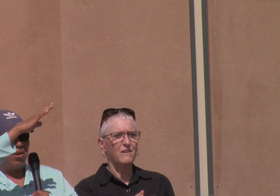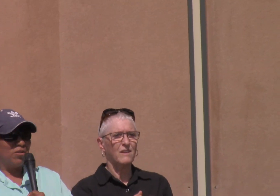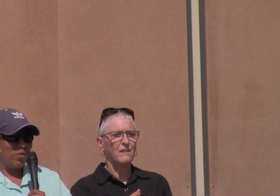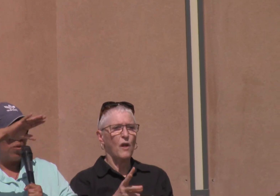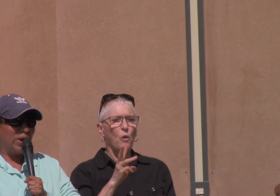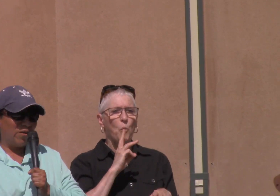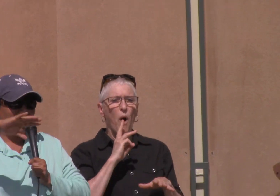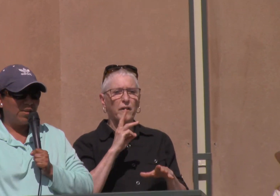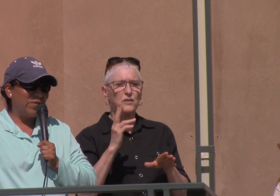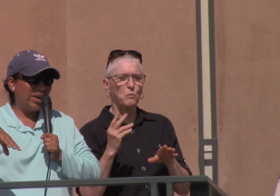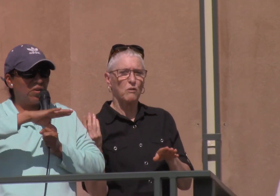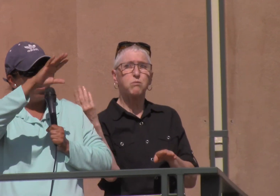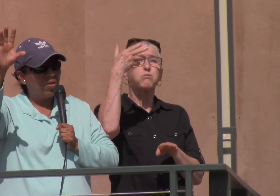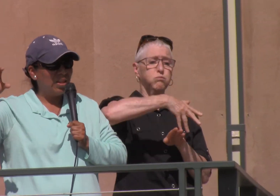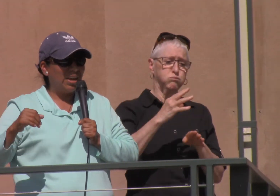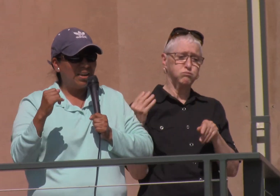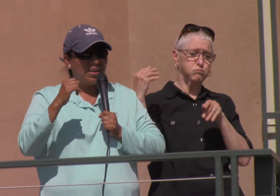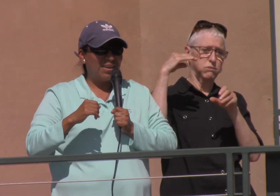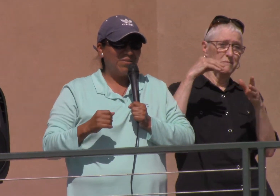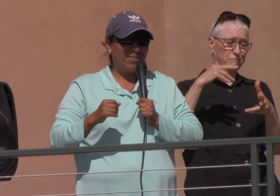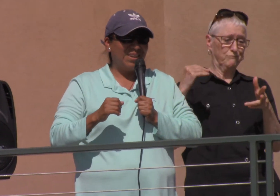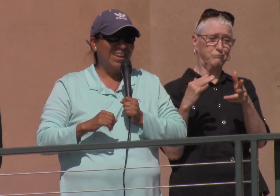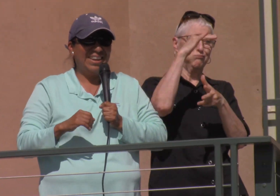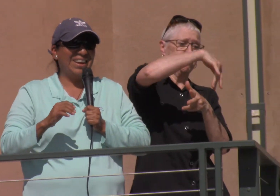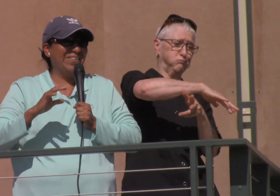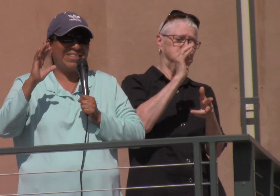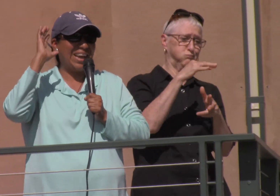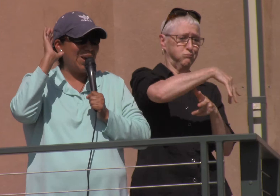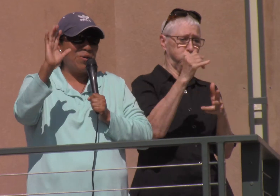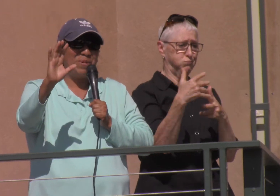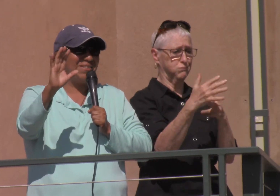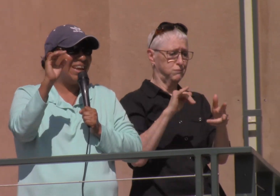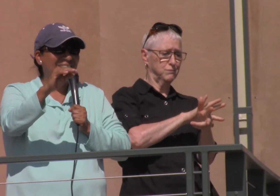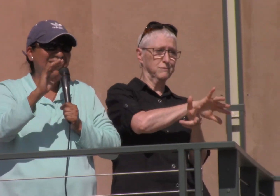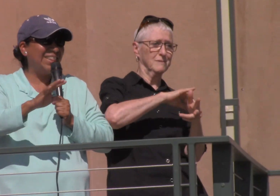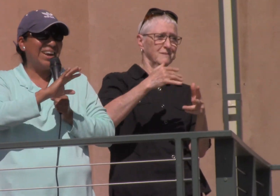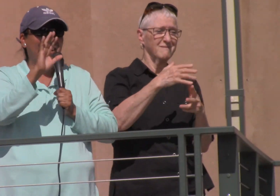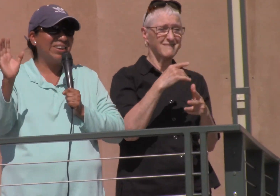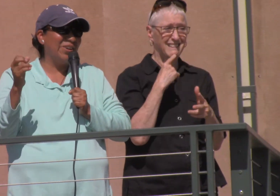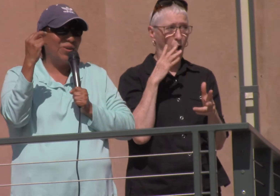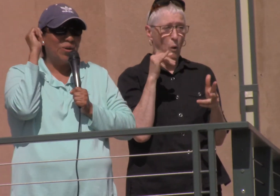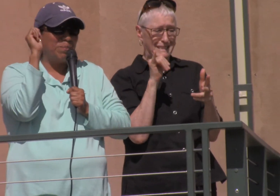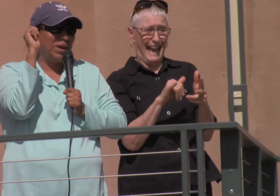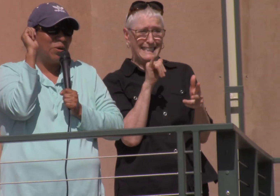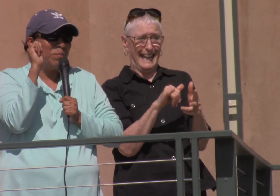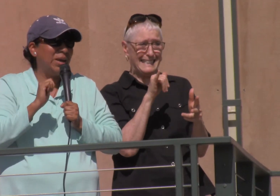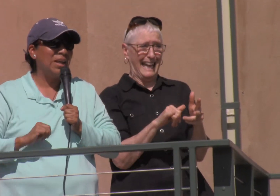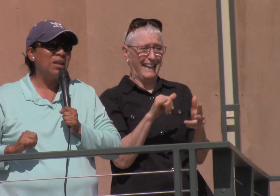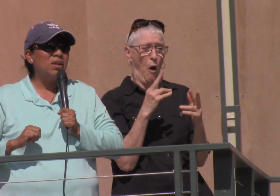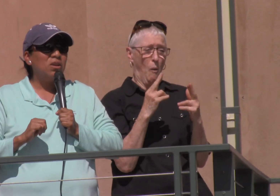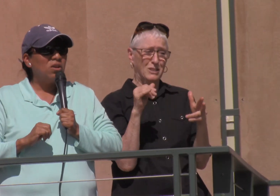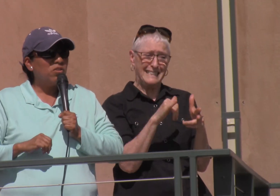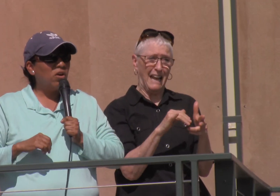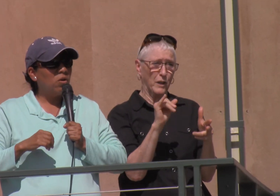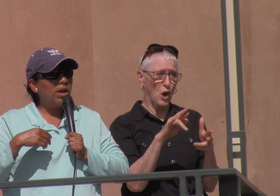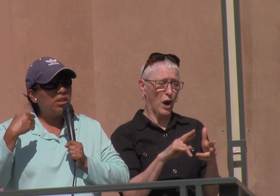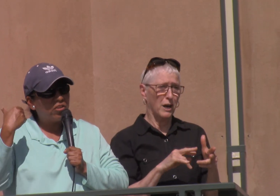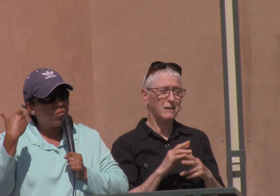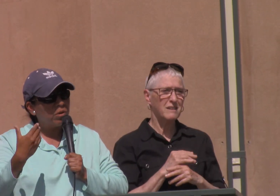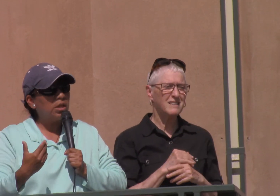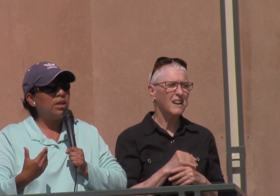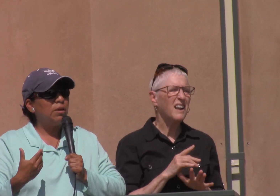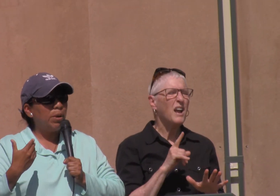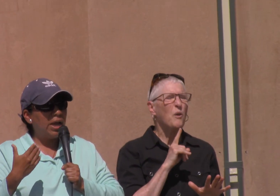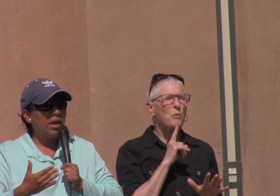the waters were going over his vehicle, and I was like, I hope he stays in there, hoping. So it